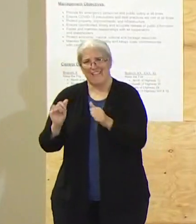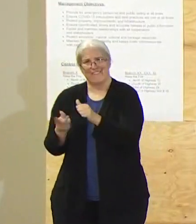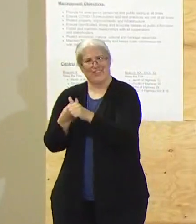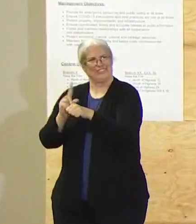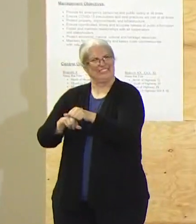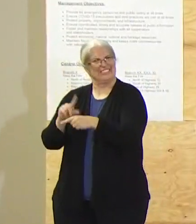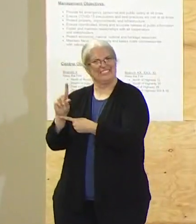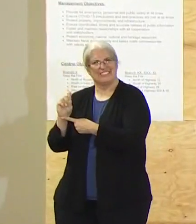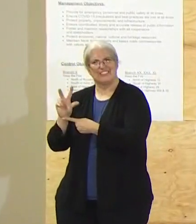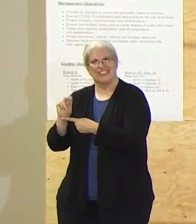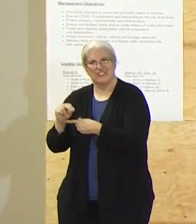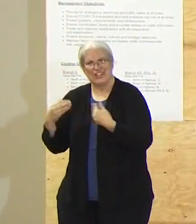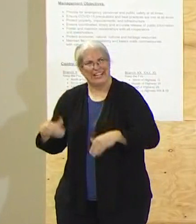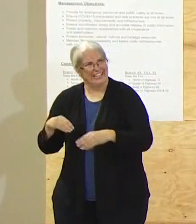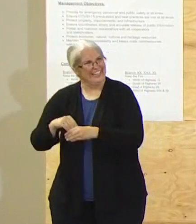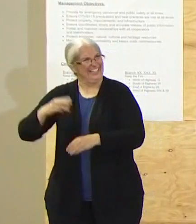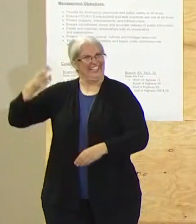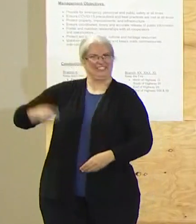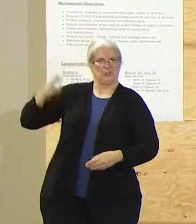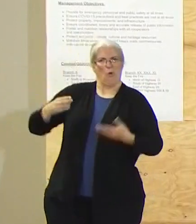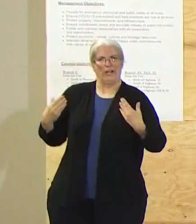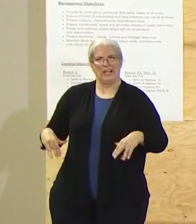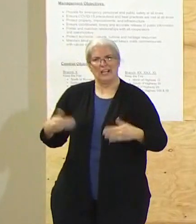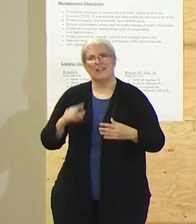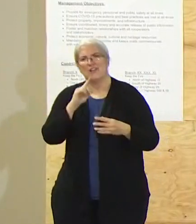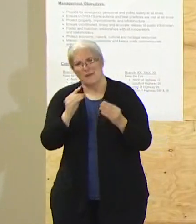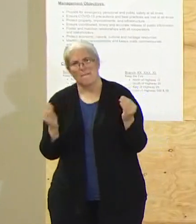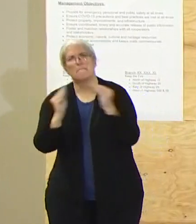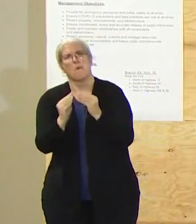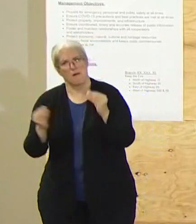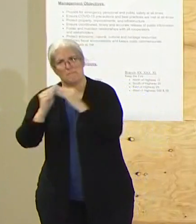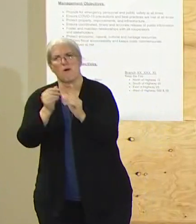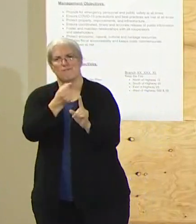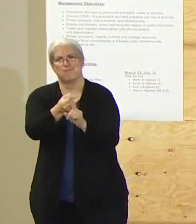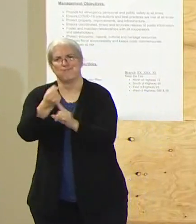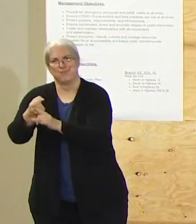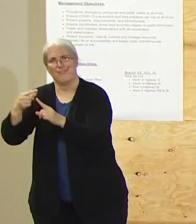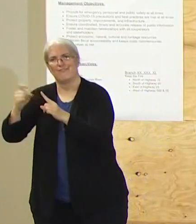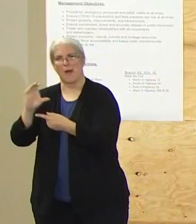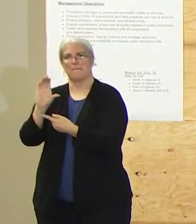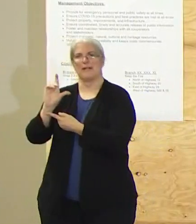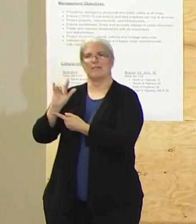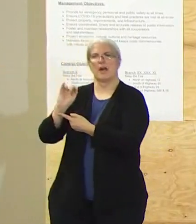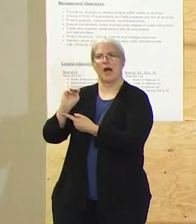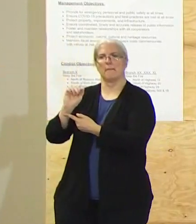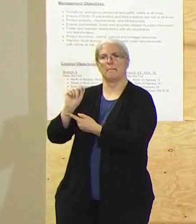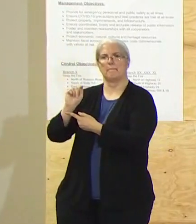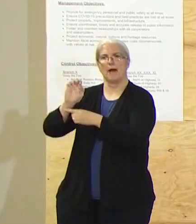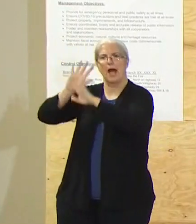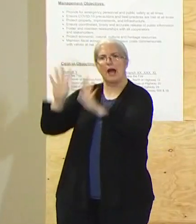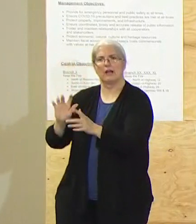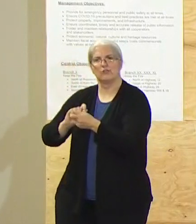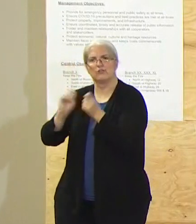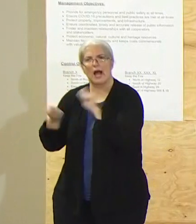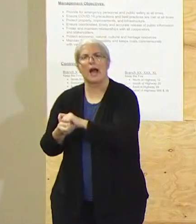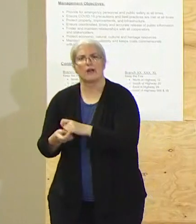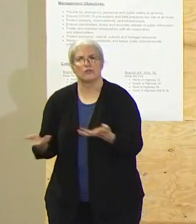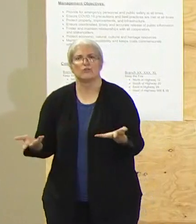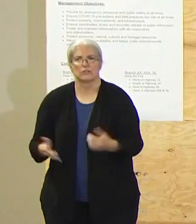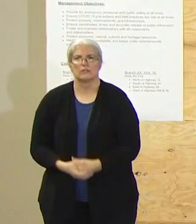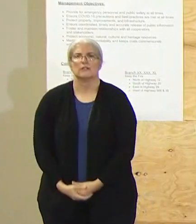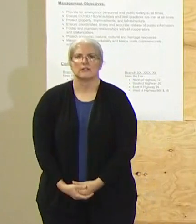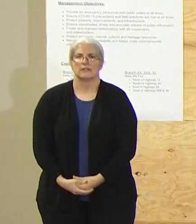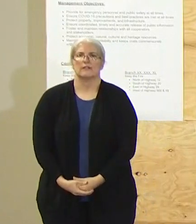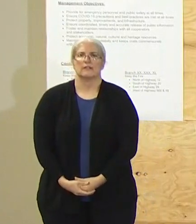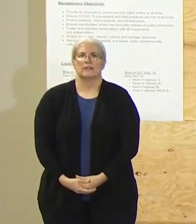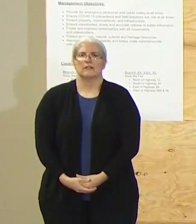because of climate change. And as a consequence, these fires are more ferocious and they're moving at much more